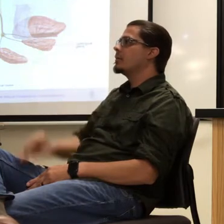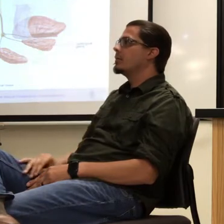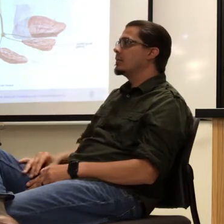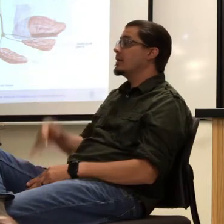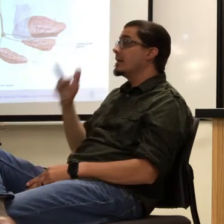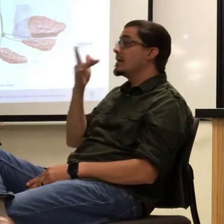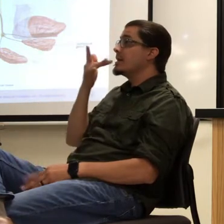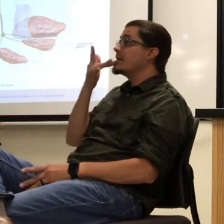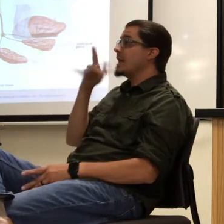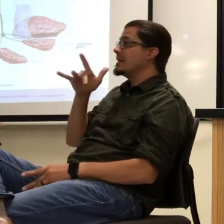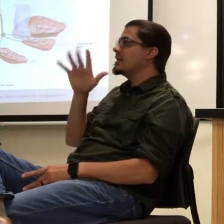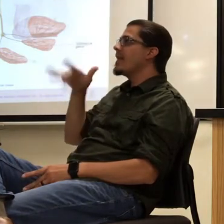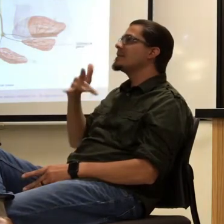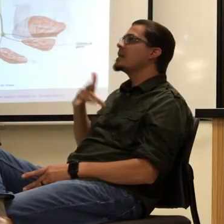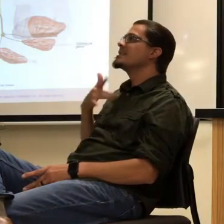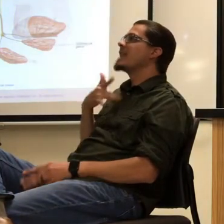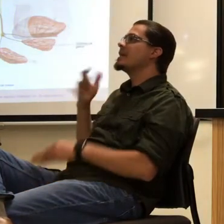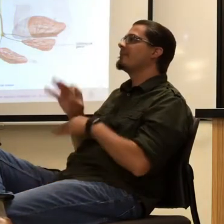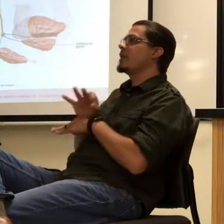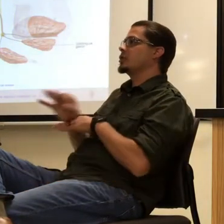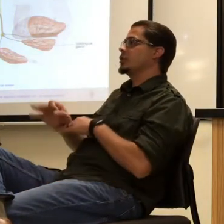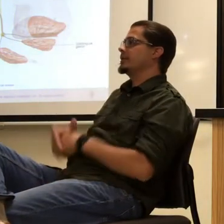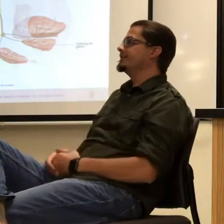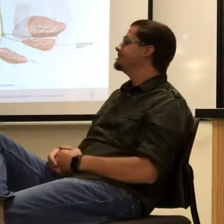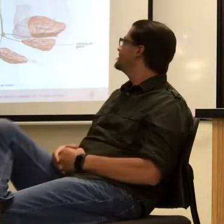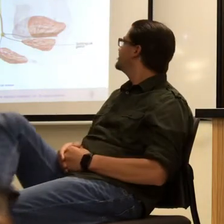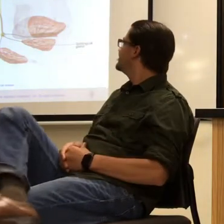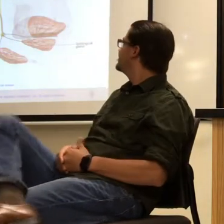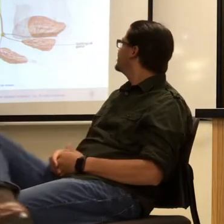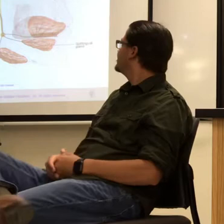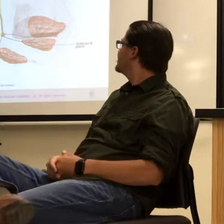Tasting is a sense function, okay?